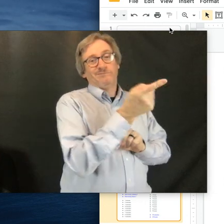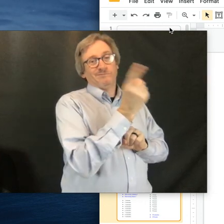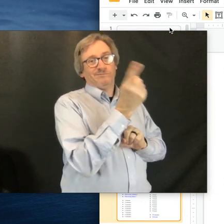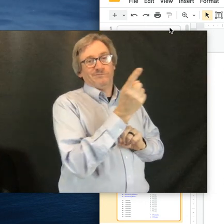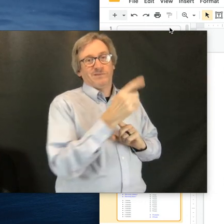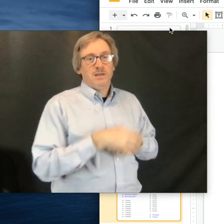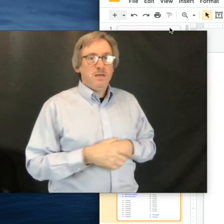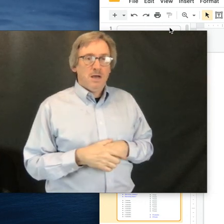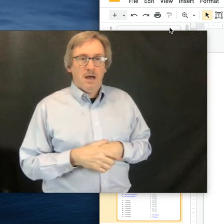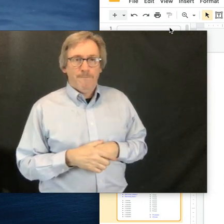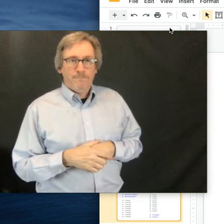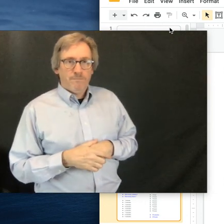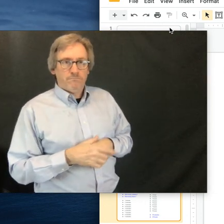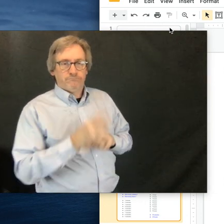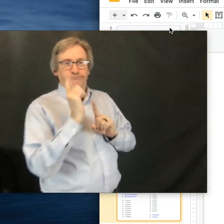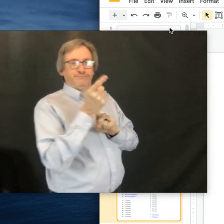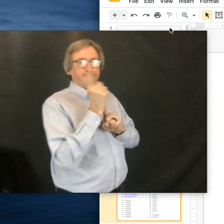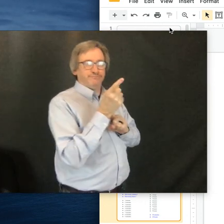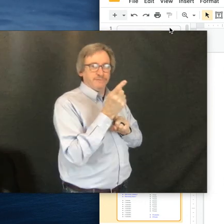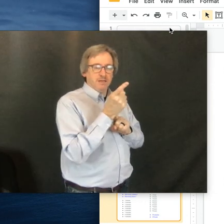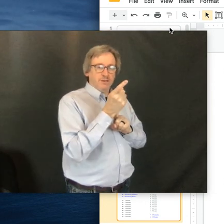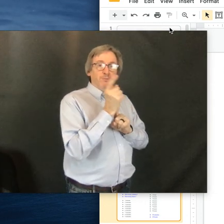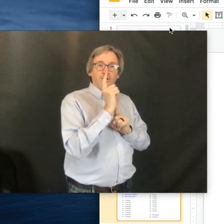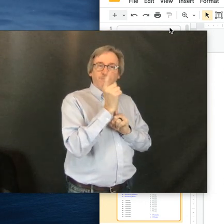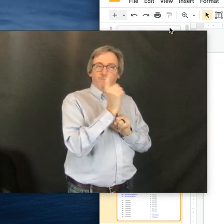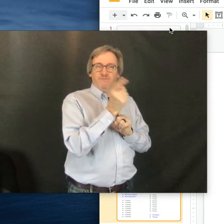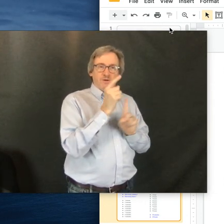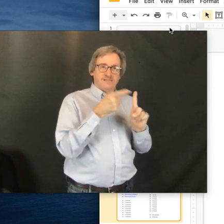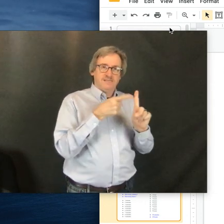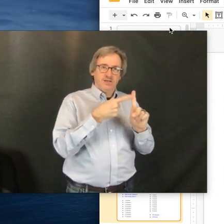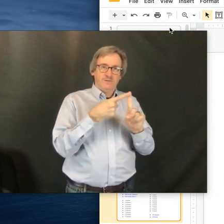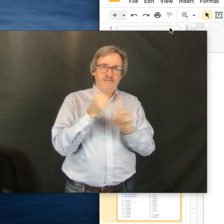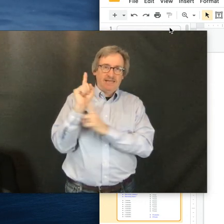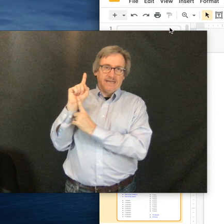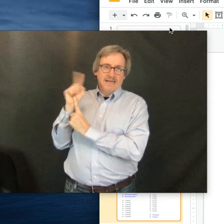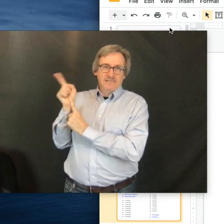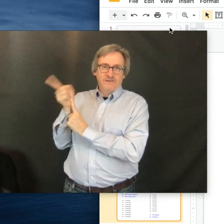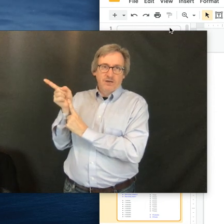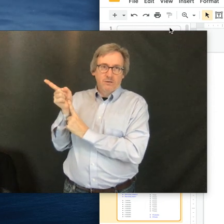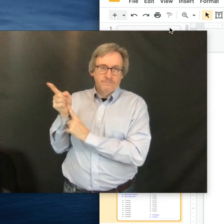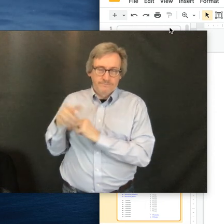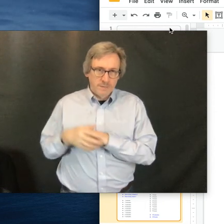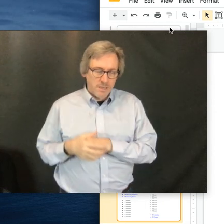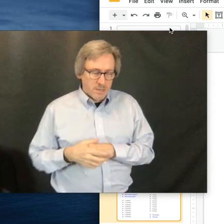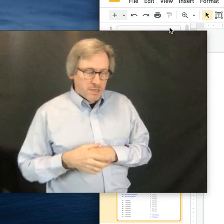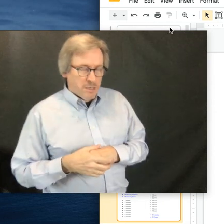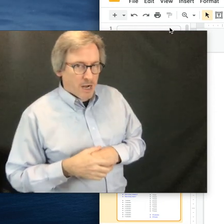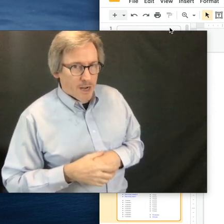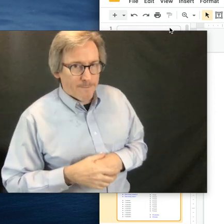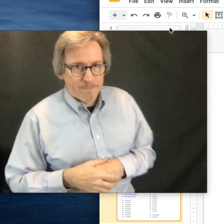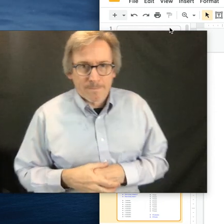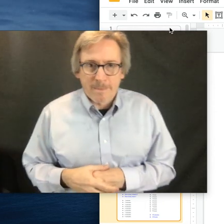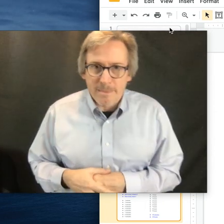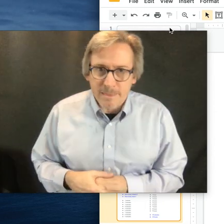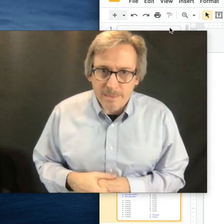but the book focuses on using the index finger.